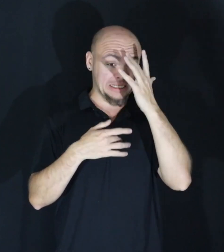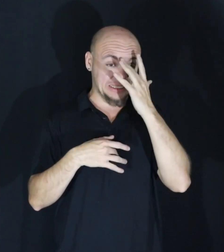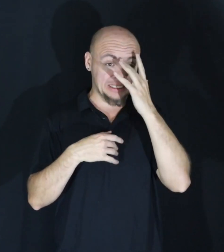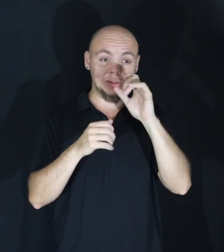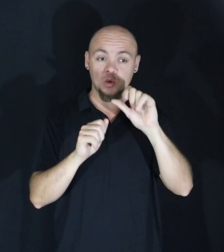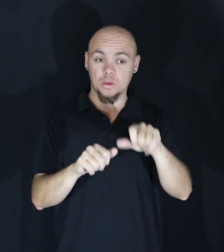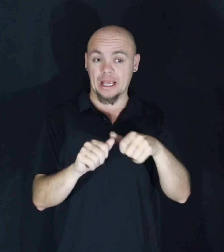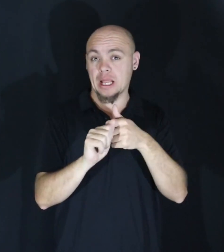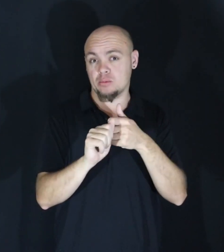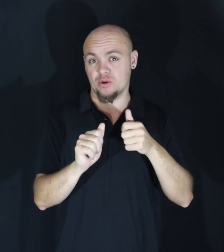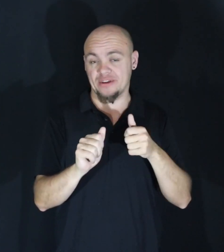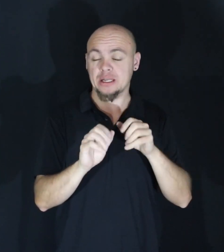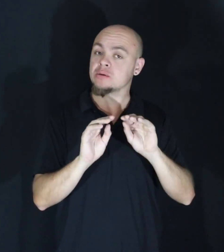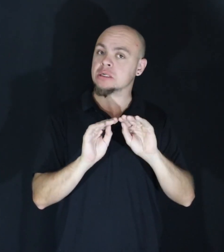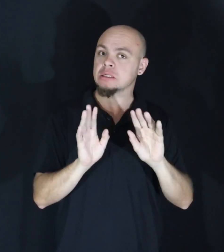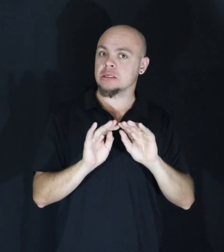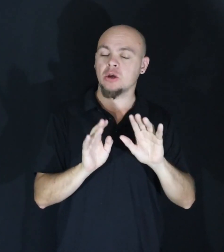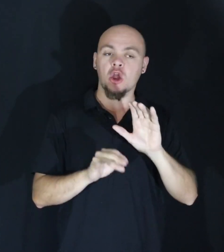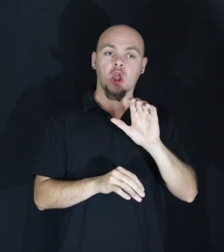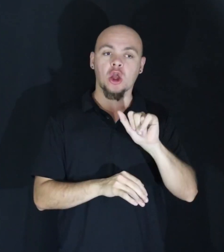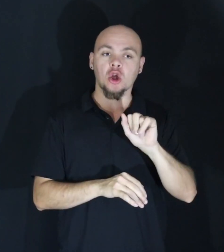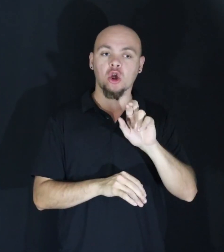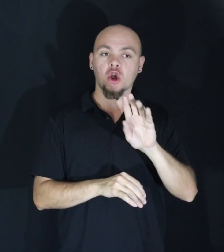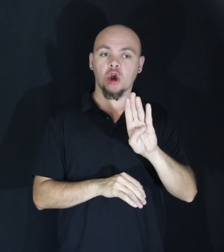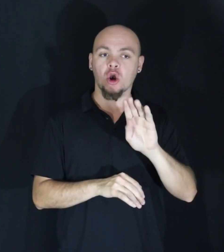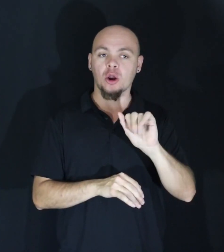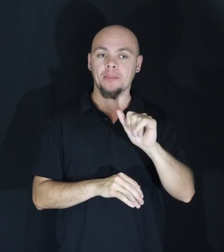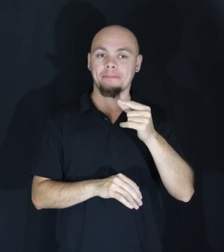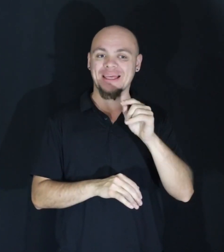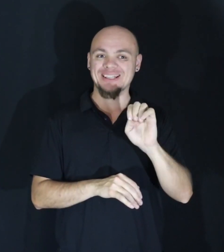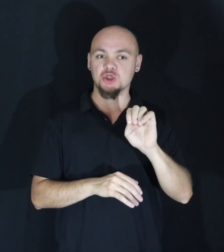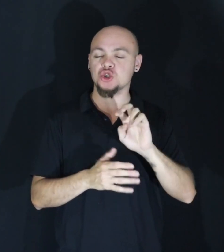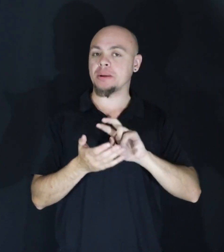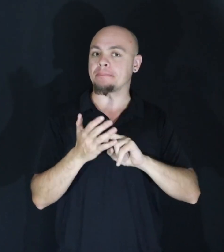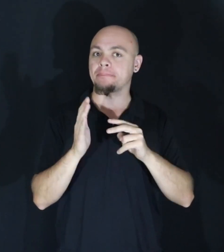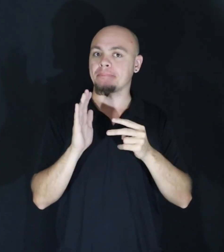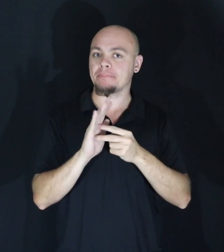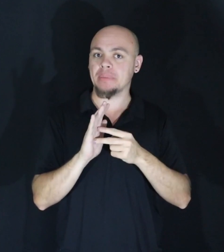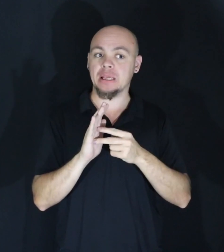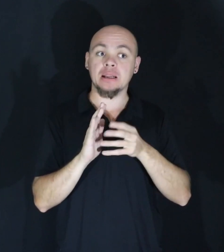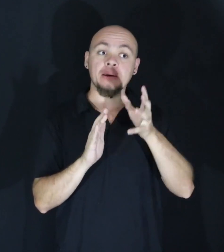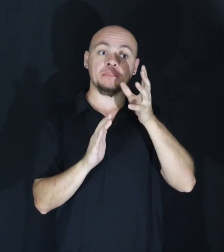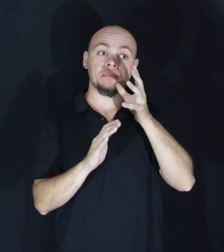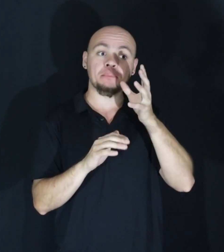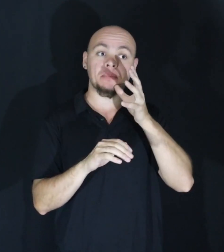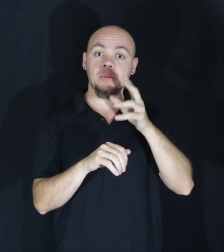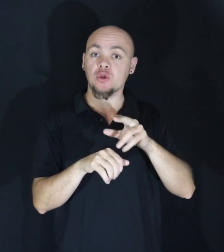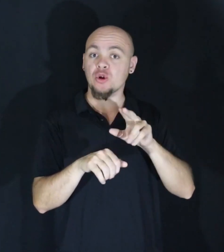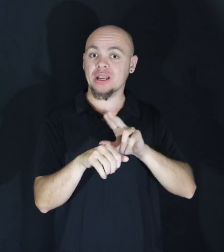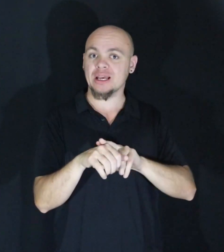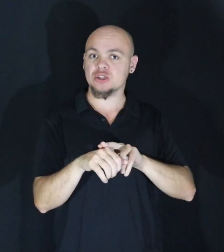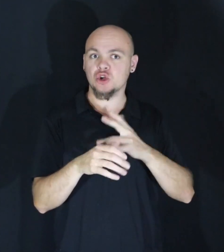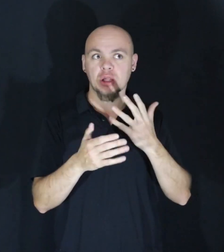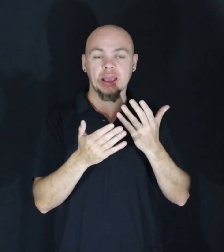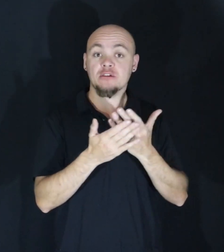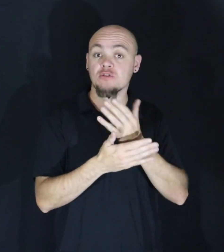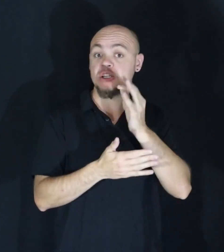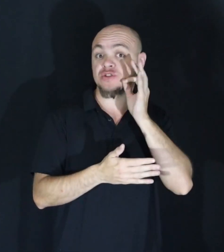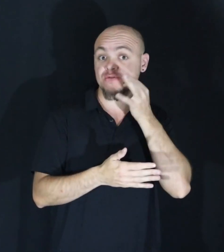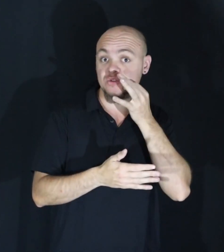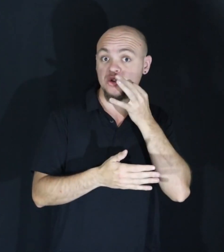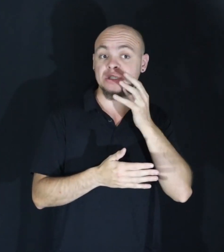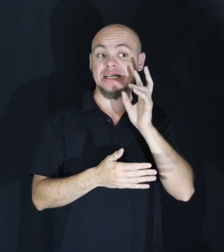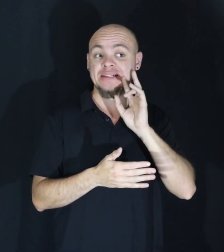be clear, when I talk about garbage, I am not talking about Mother Nature's carb gifts, like fresh fruits and